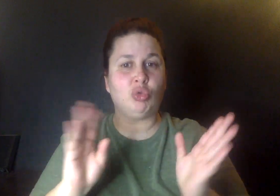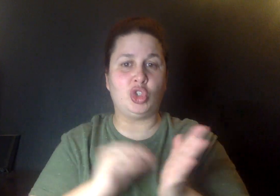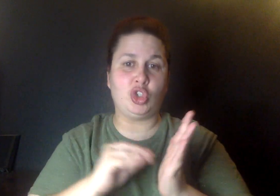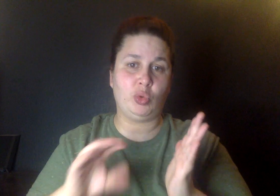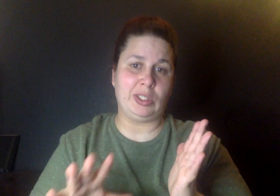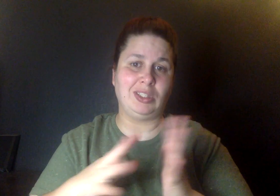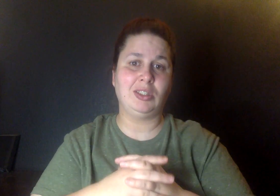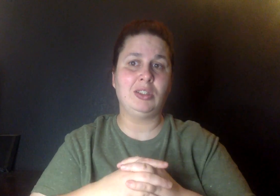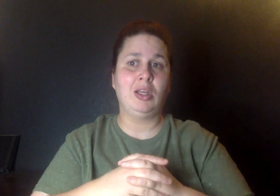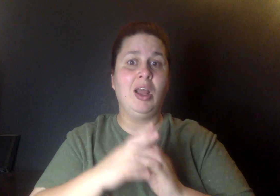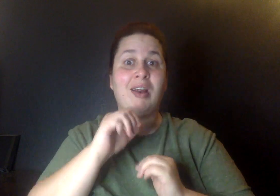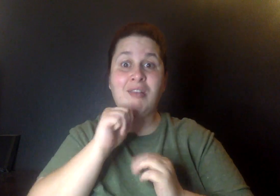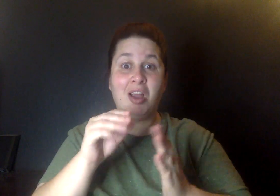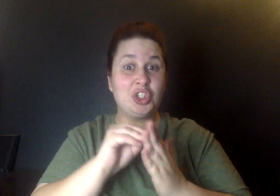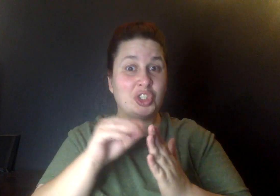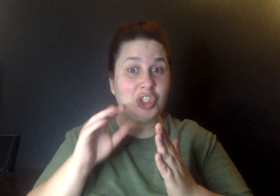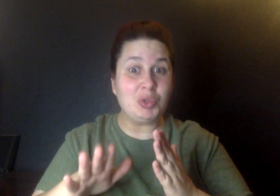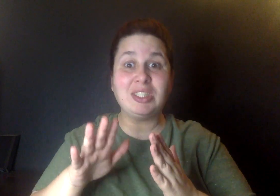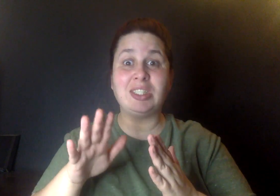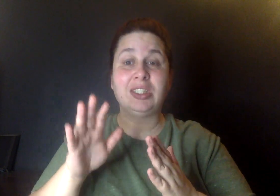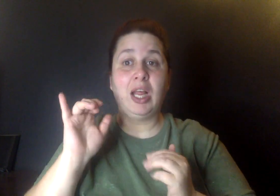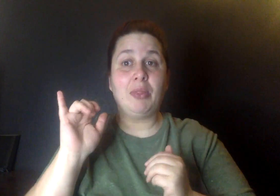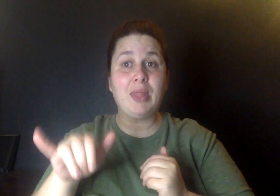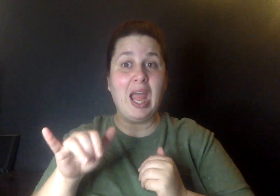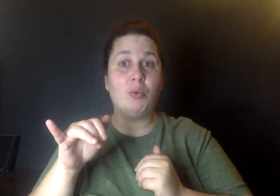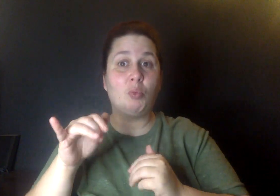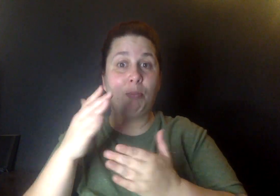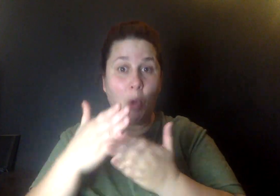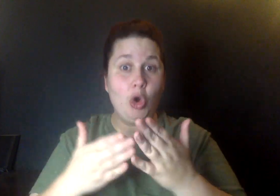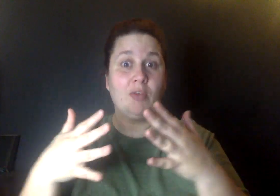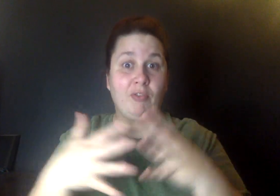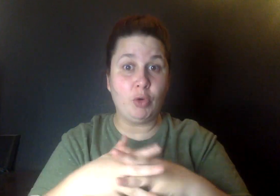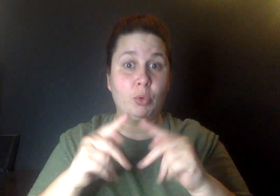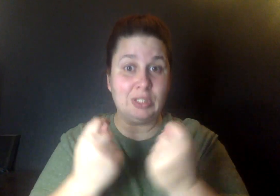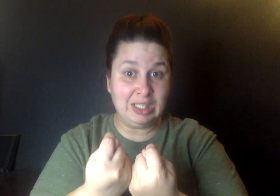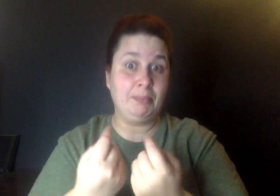students, not students that were put on the football team.